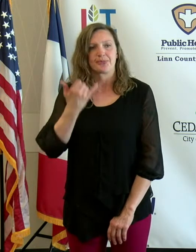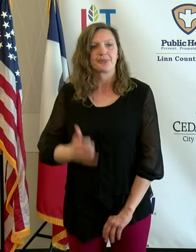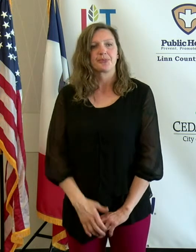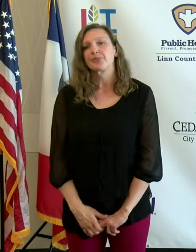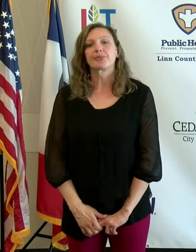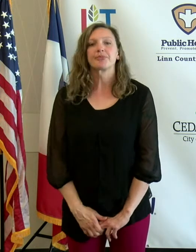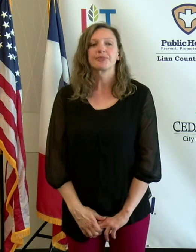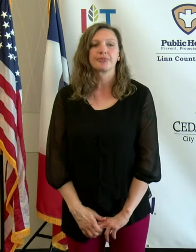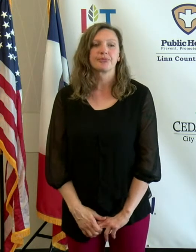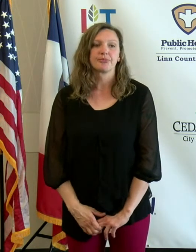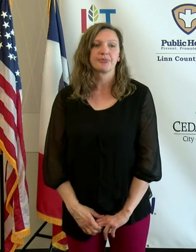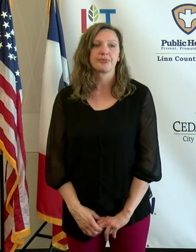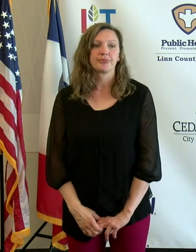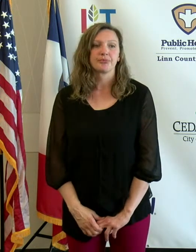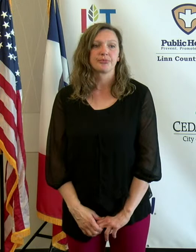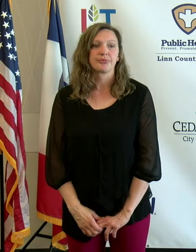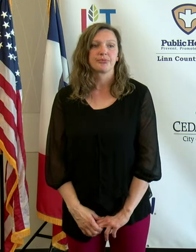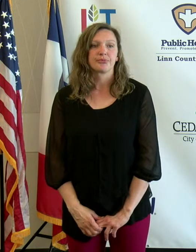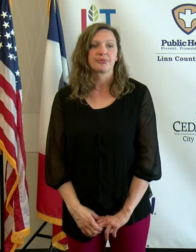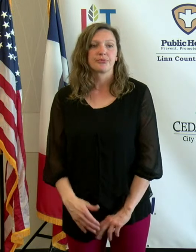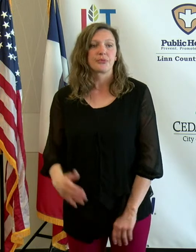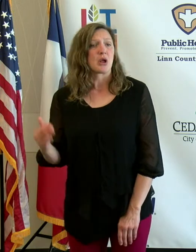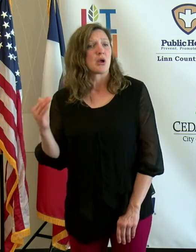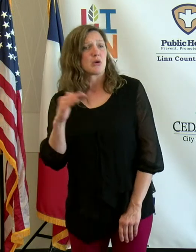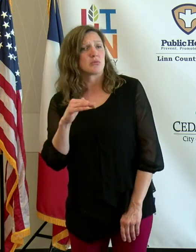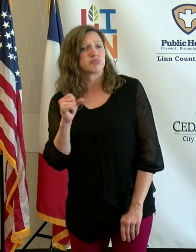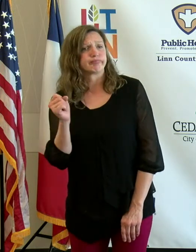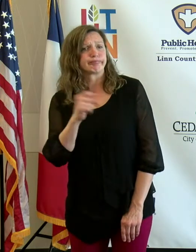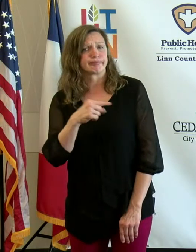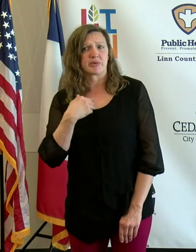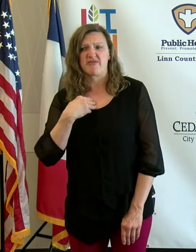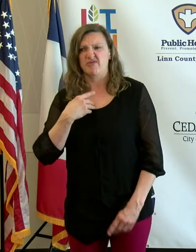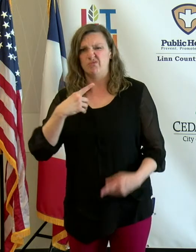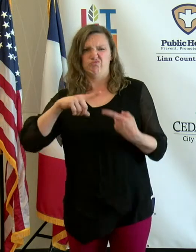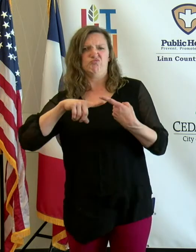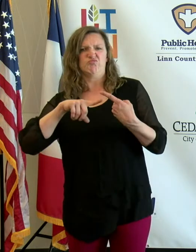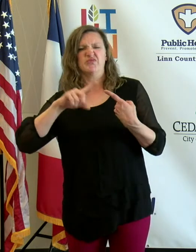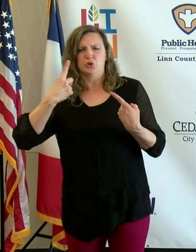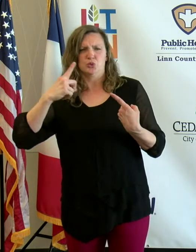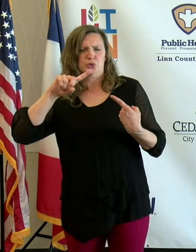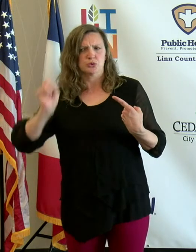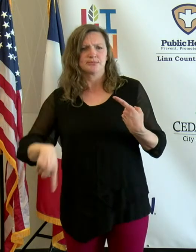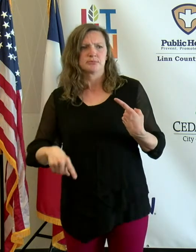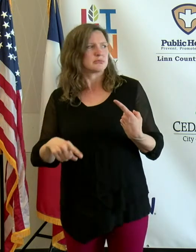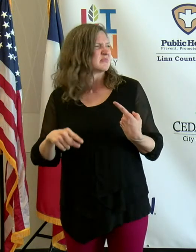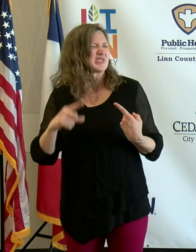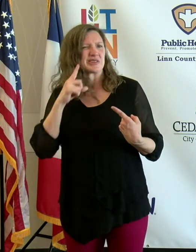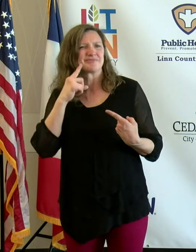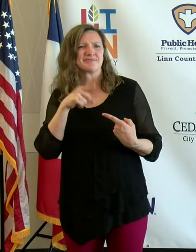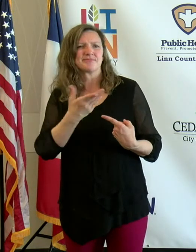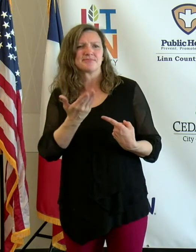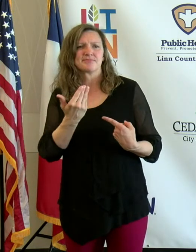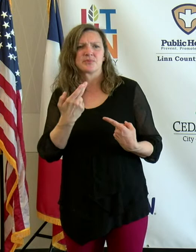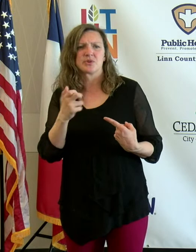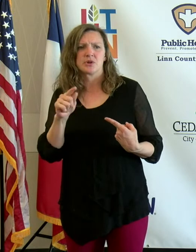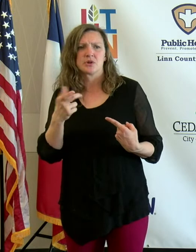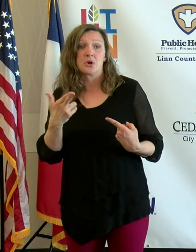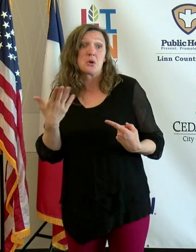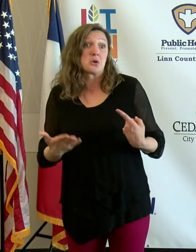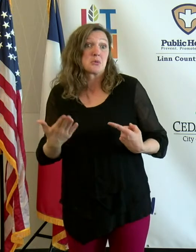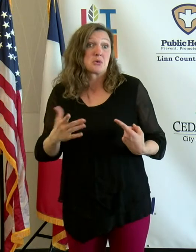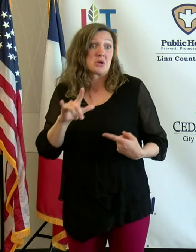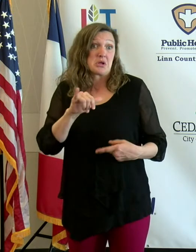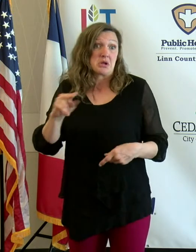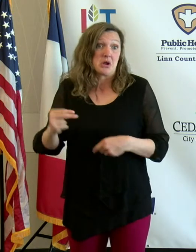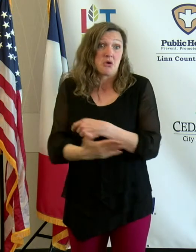Hi. My first question, I think, is for Heather again. Looking at testing capabilities, what is Linn County's